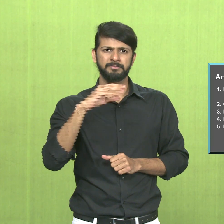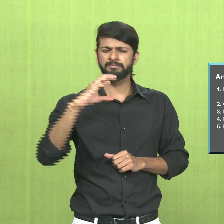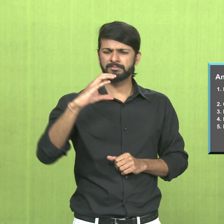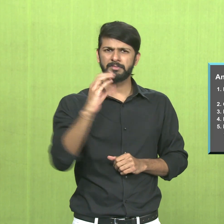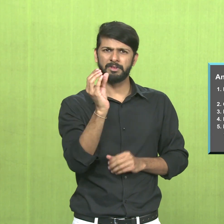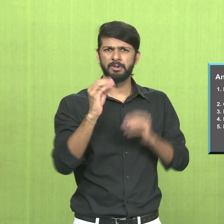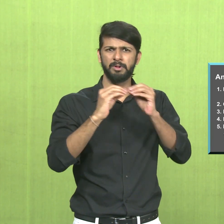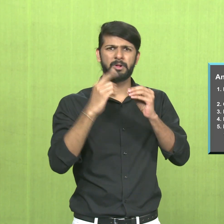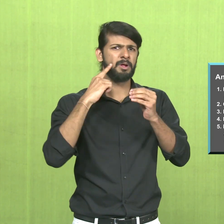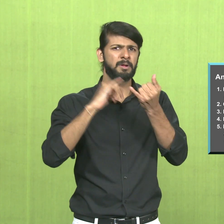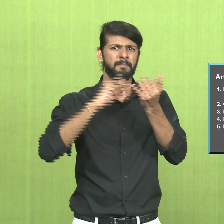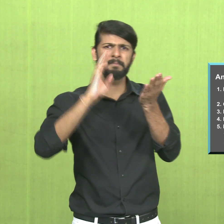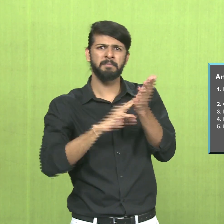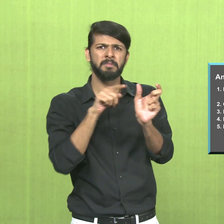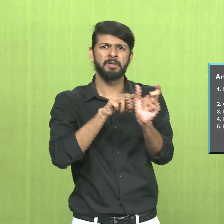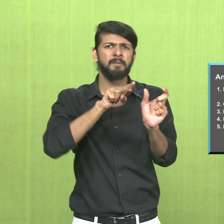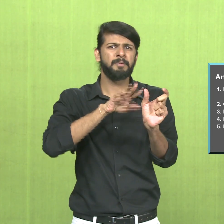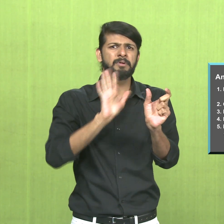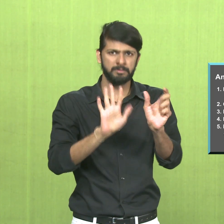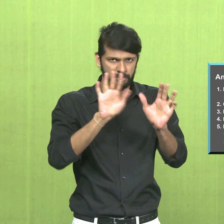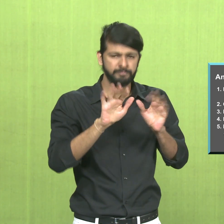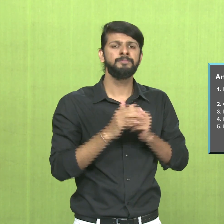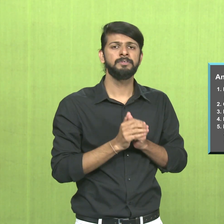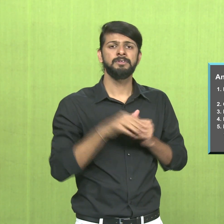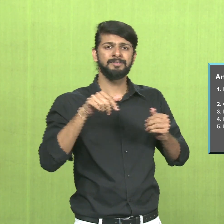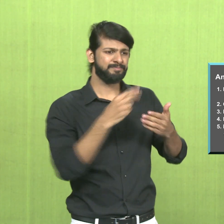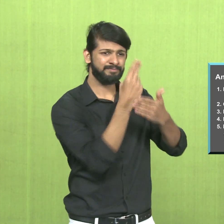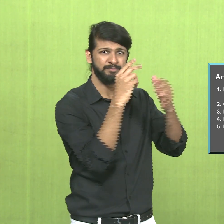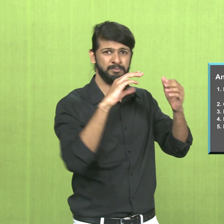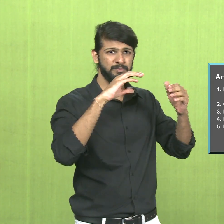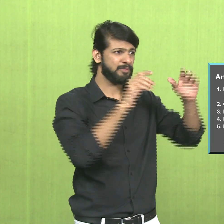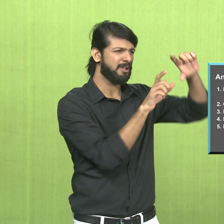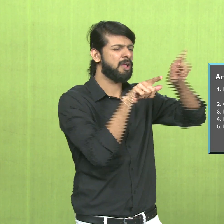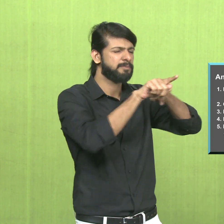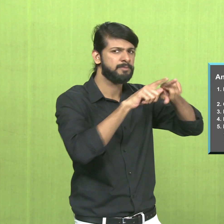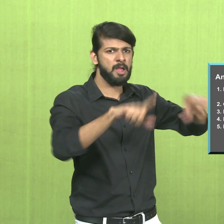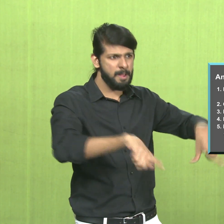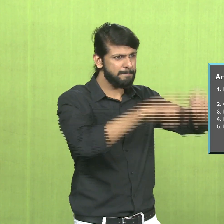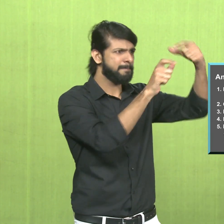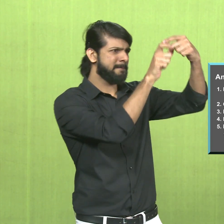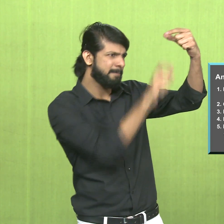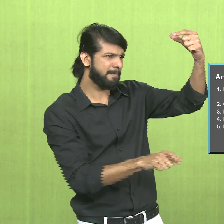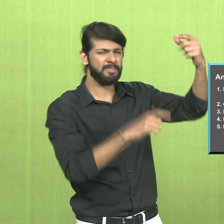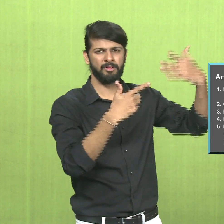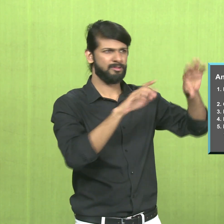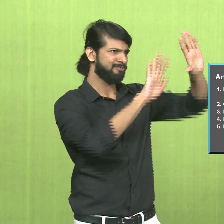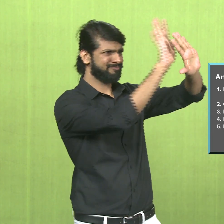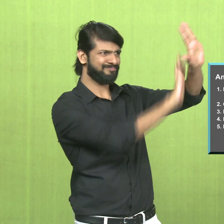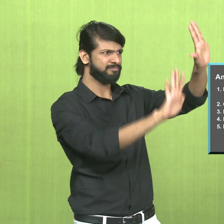Answer number 5, Cubism is a style of art in which